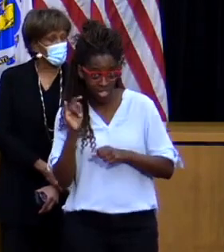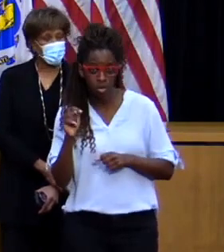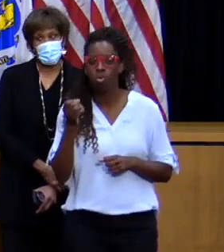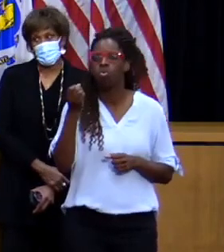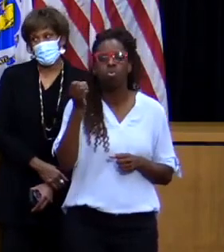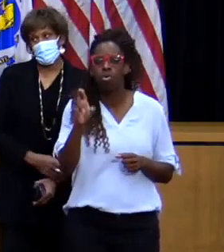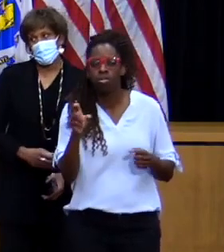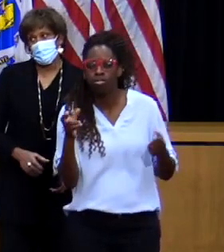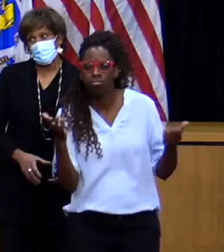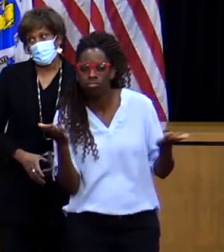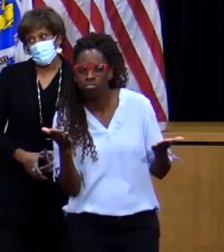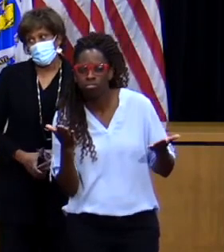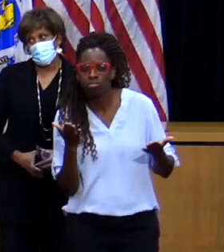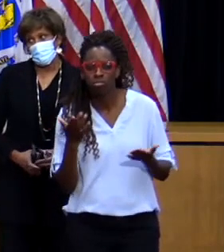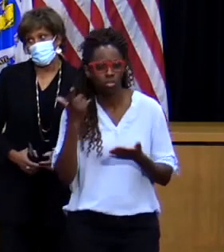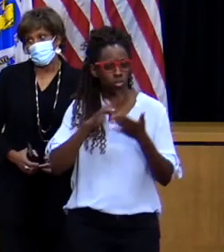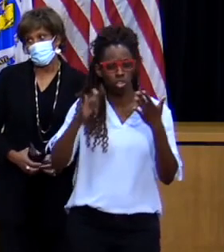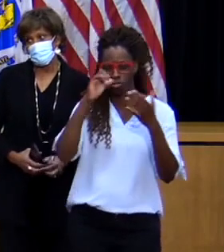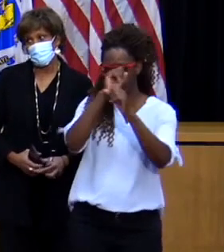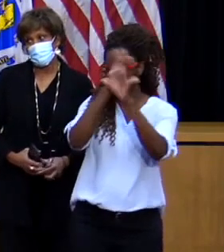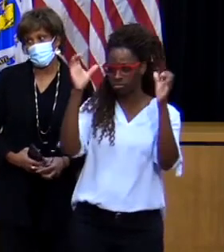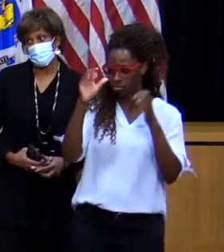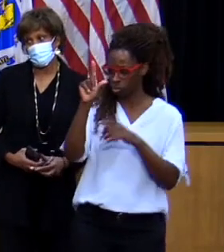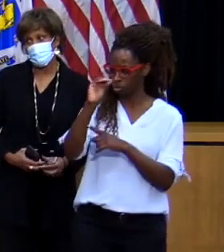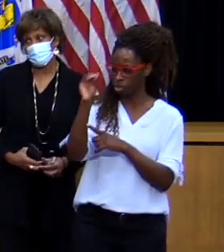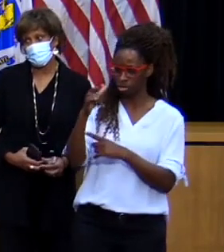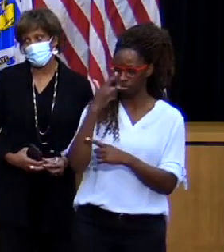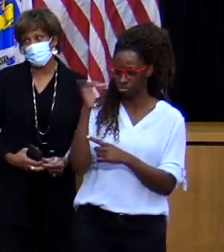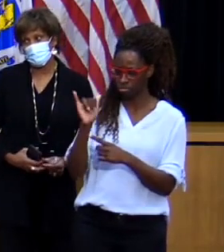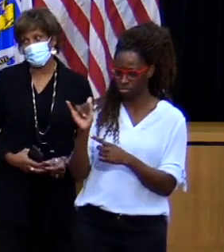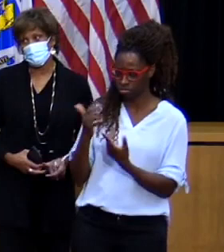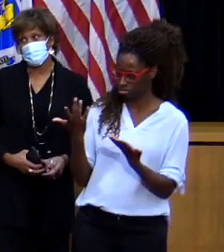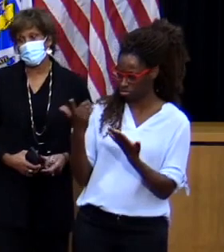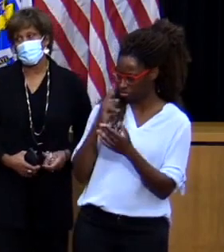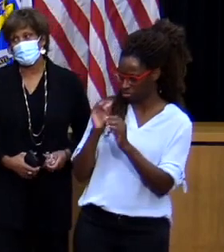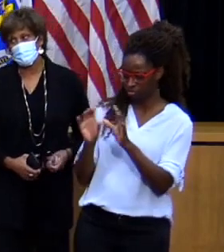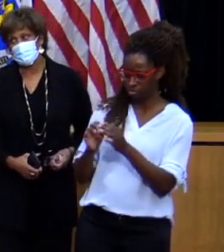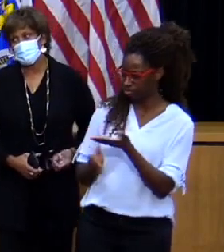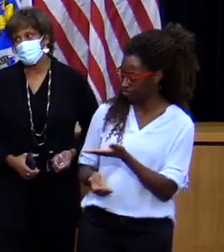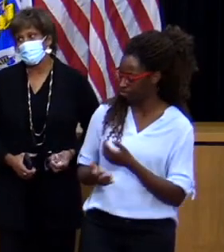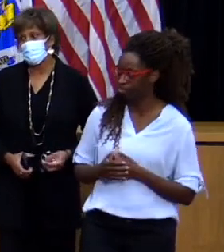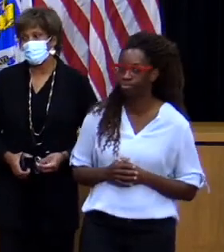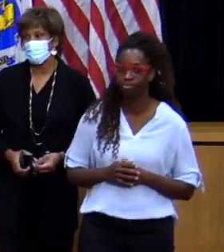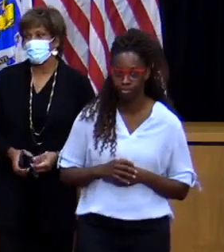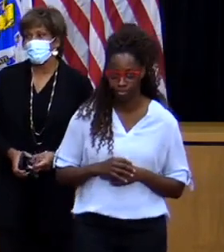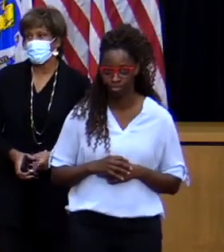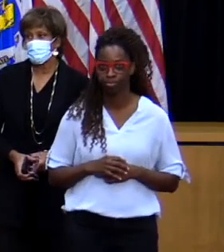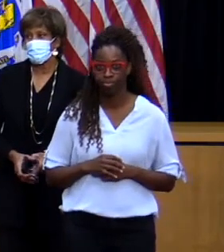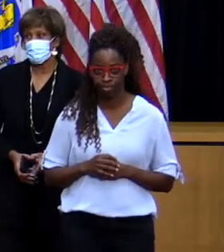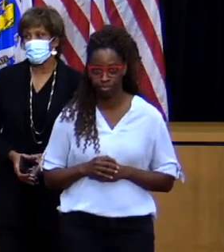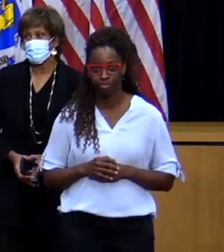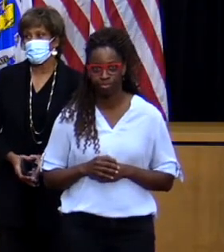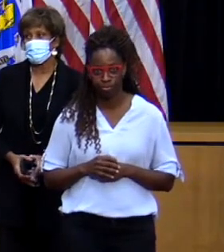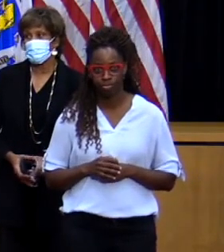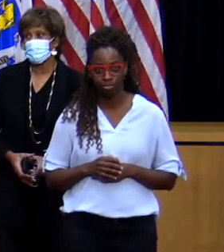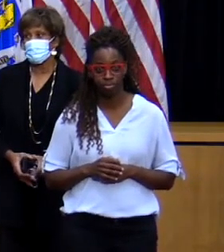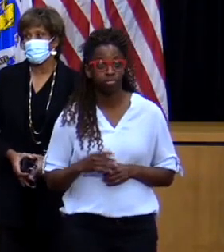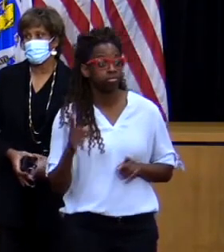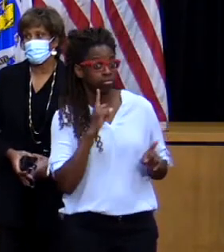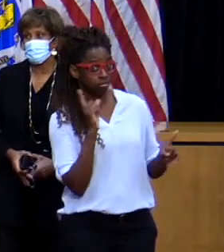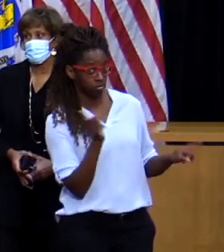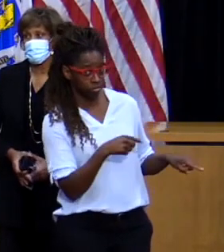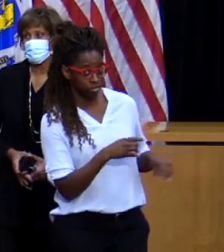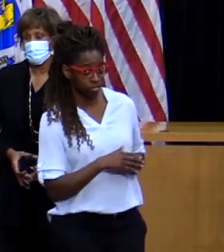to happen? So I'll defer to the state on the mechanics. The CDC's guidance to states suggested that they could